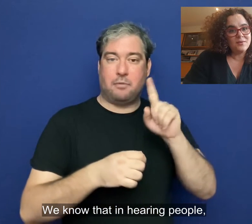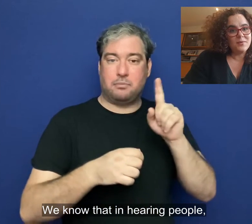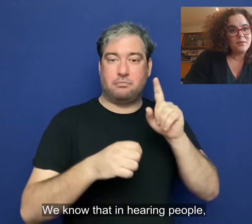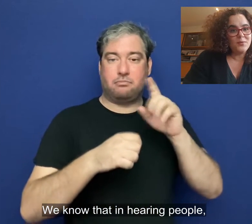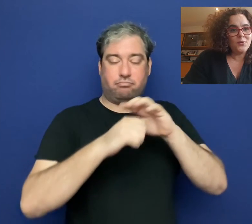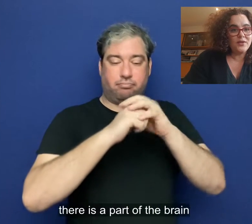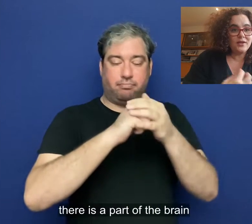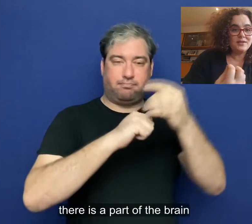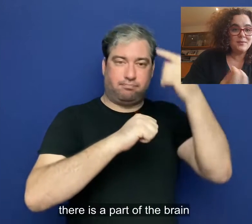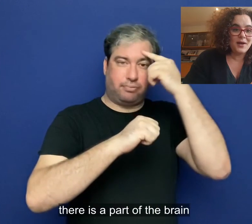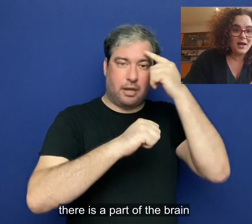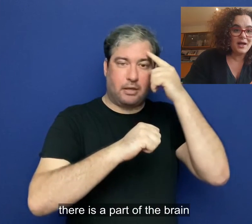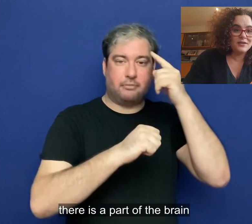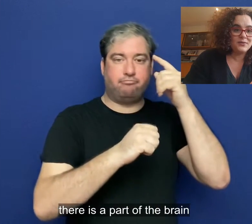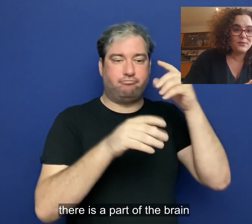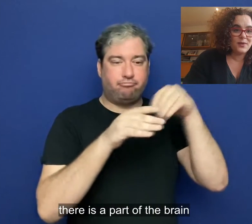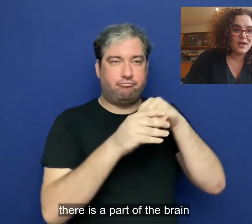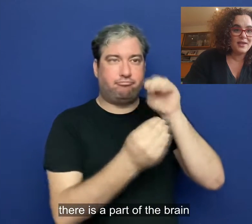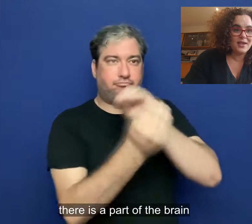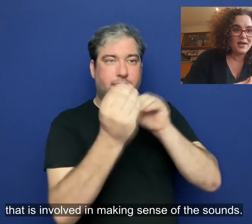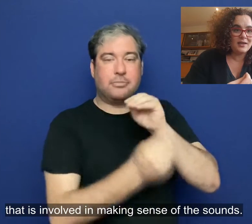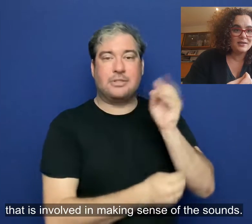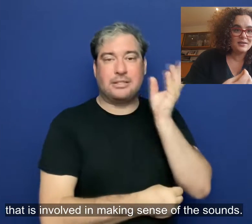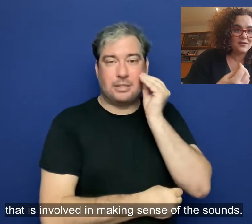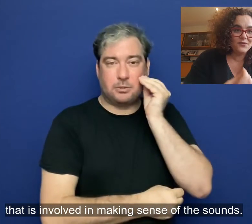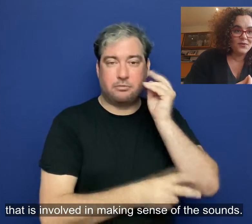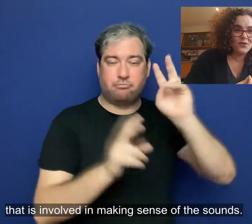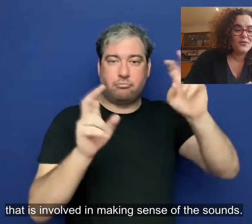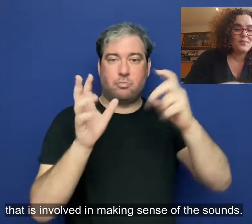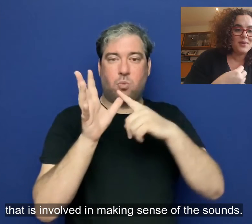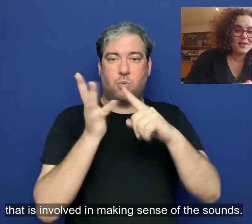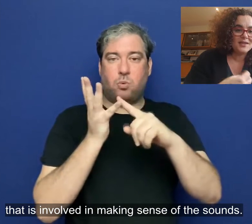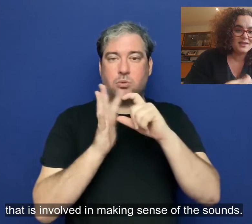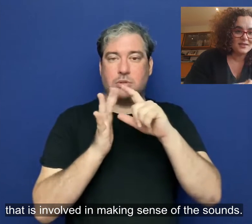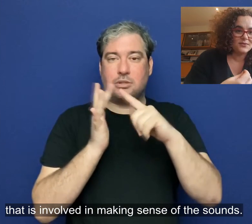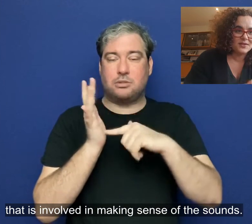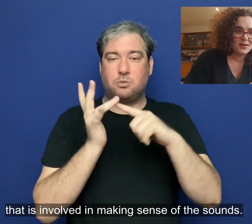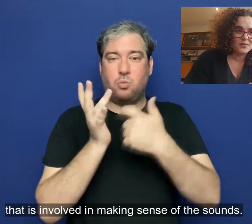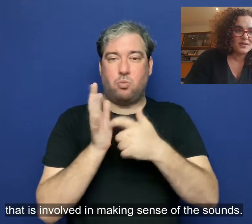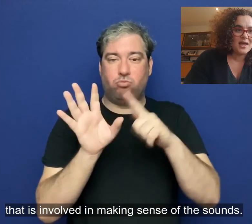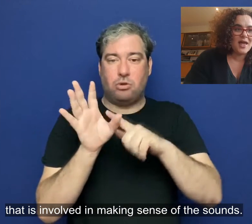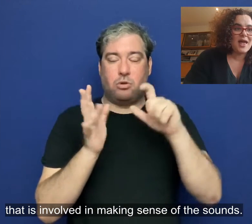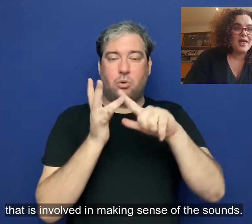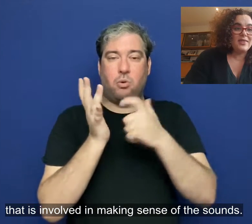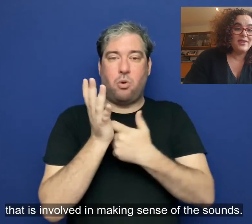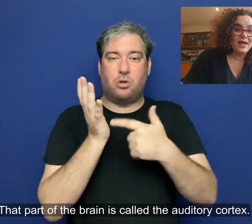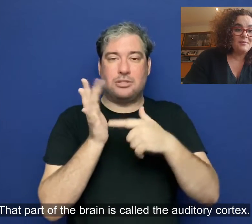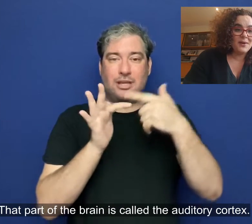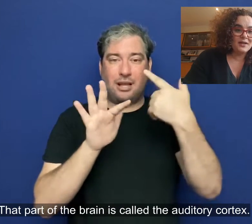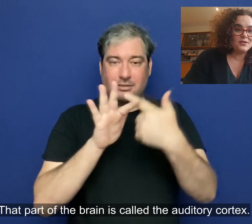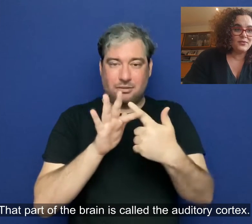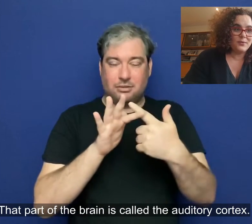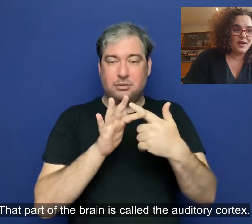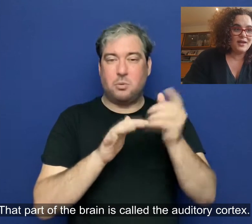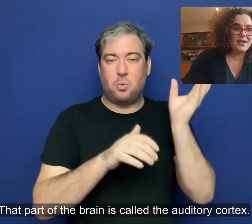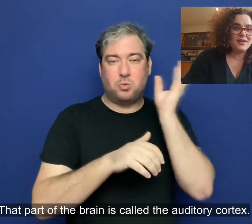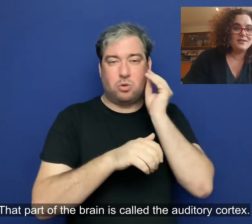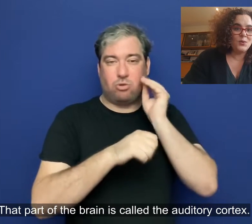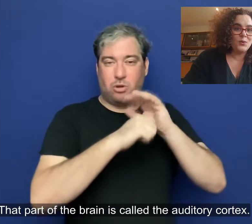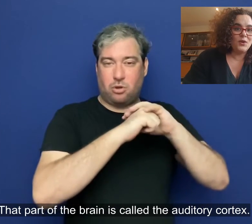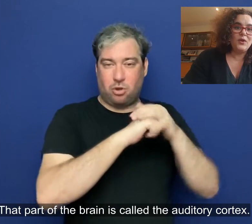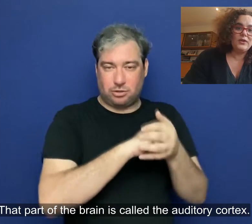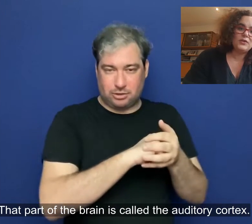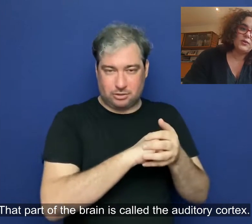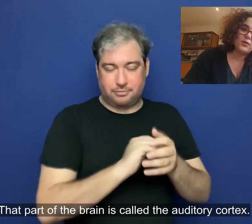in hearing people, there is a part of the brain that is involved in making sense of sounds. That part of the brain